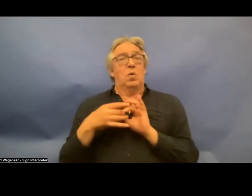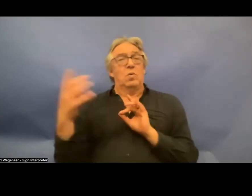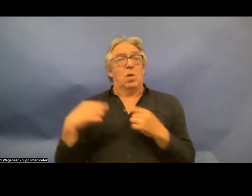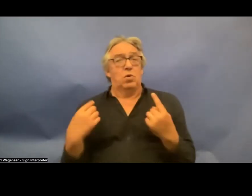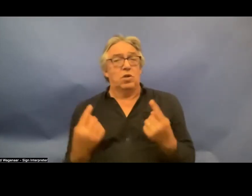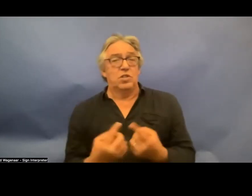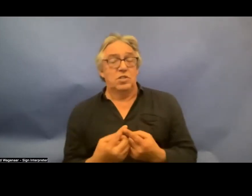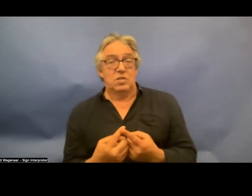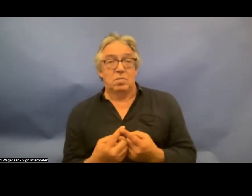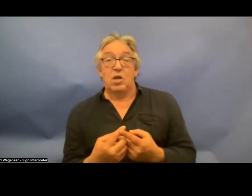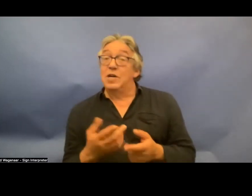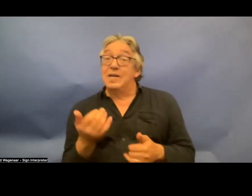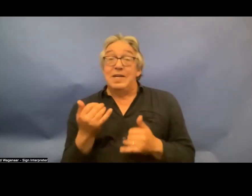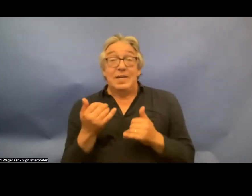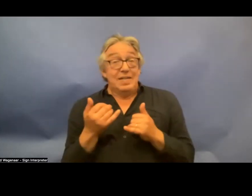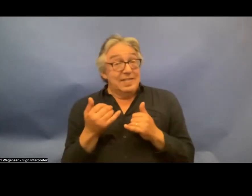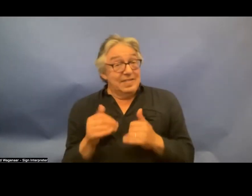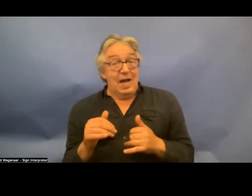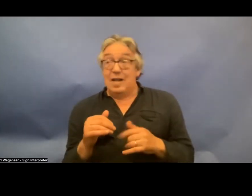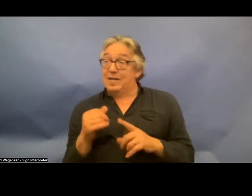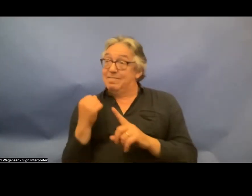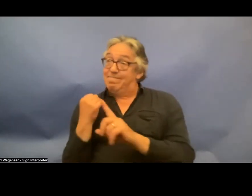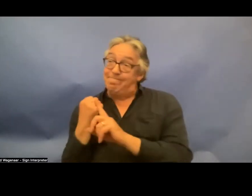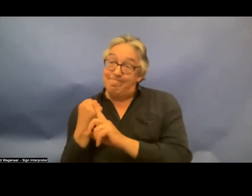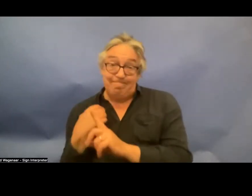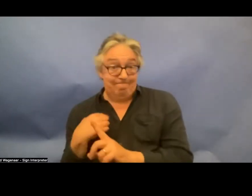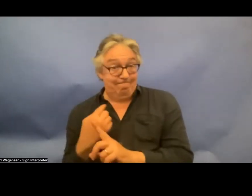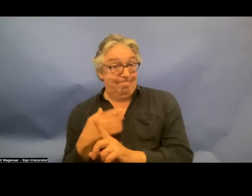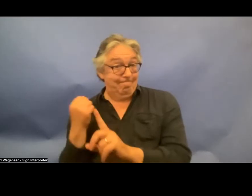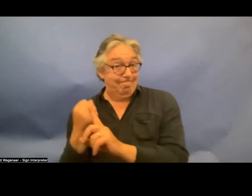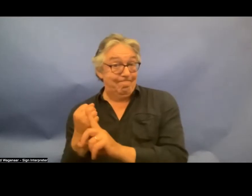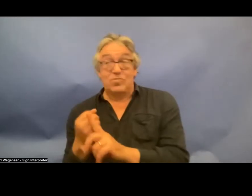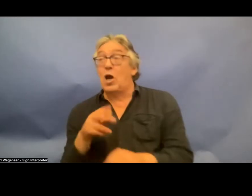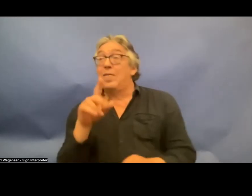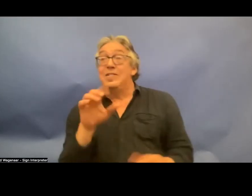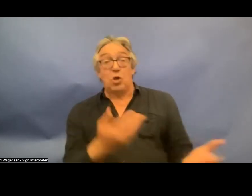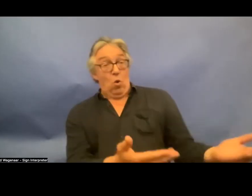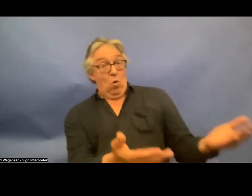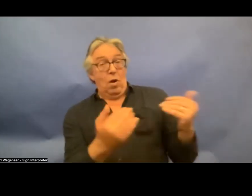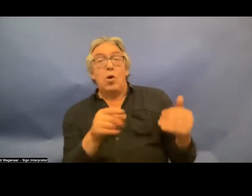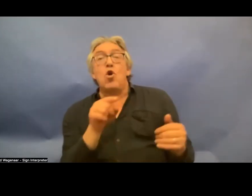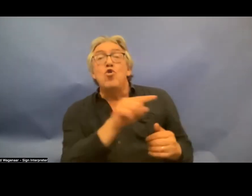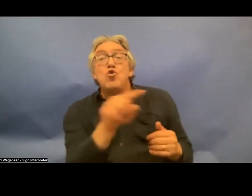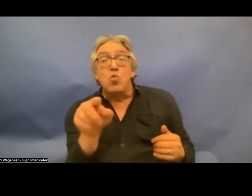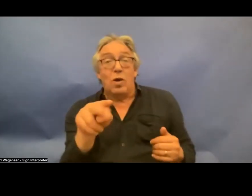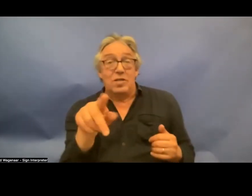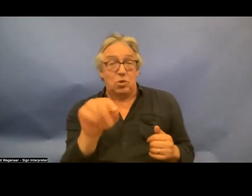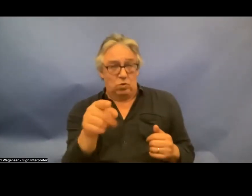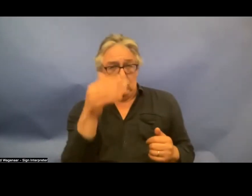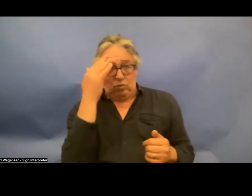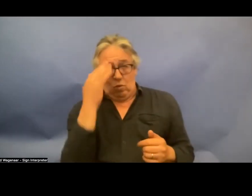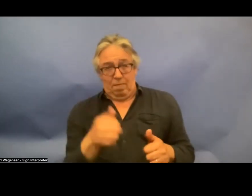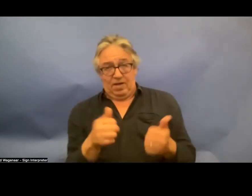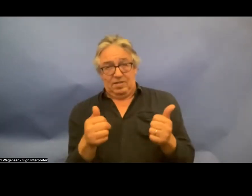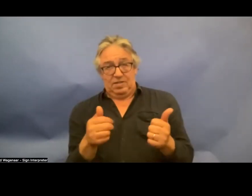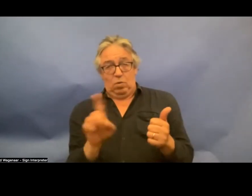have NGOs on the table when it comes to, because you are the operators, you know the best what is